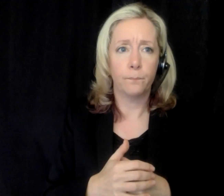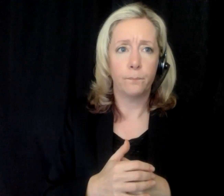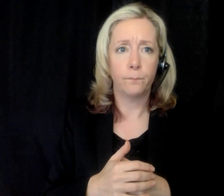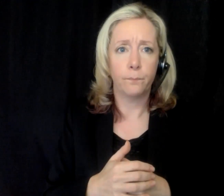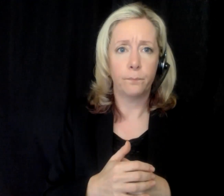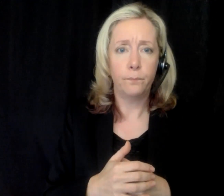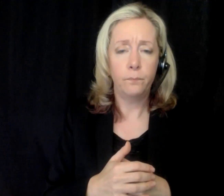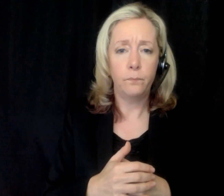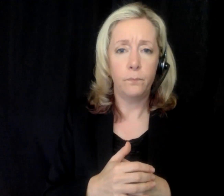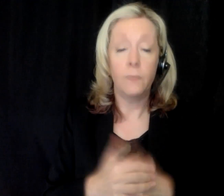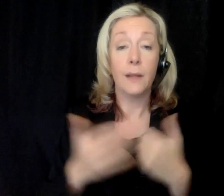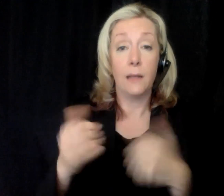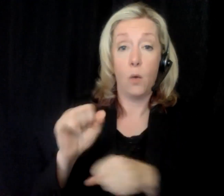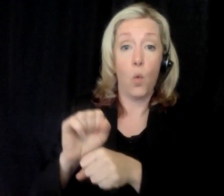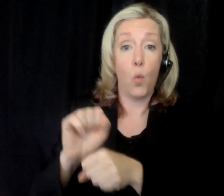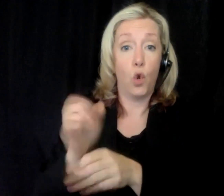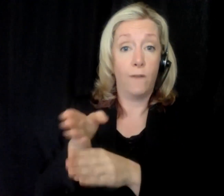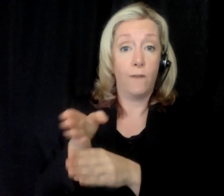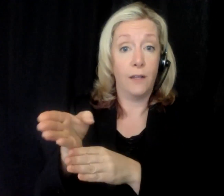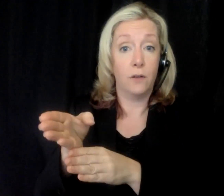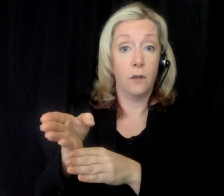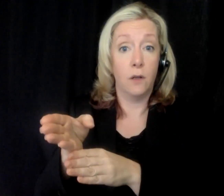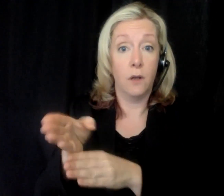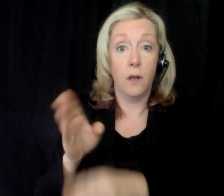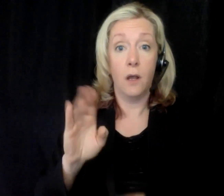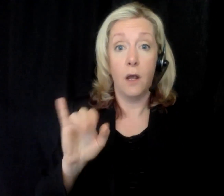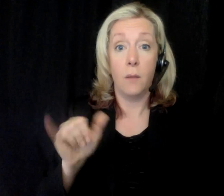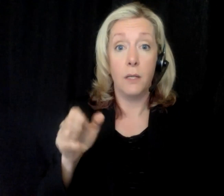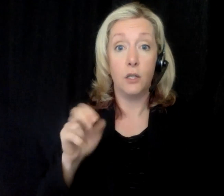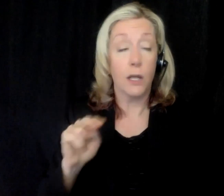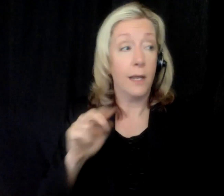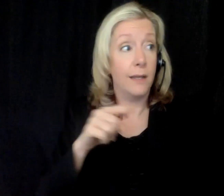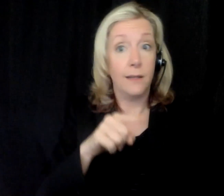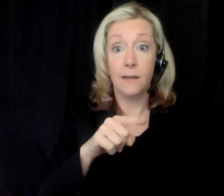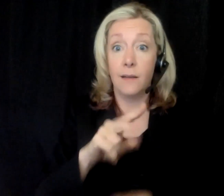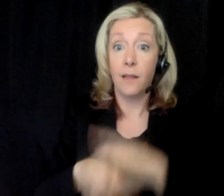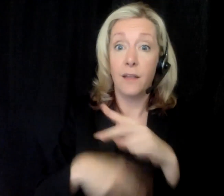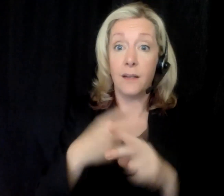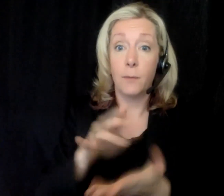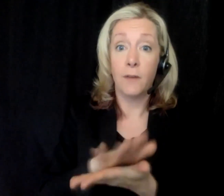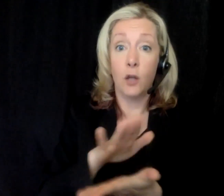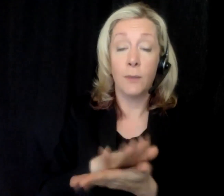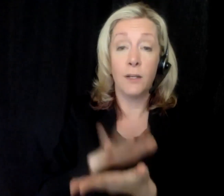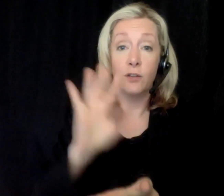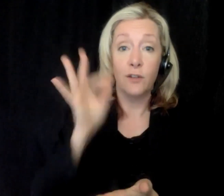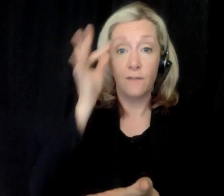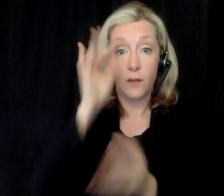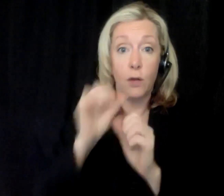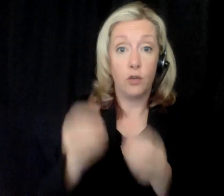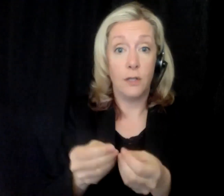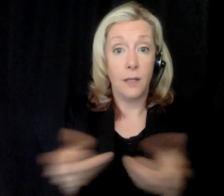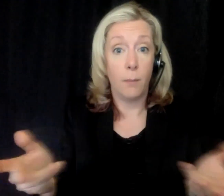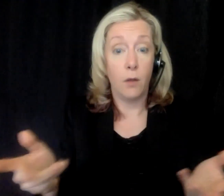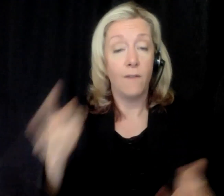in the workplace, ask Jan, the documentation that's given out by federal agencies is to